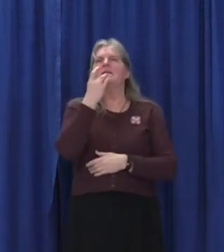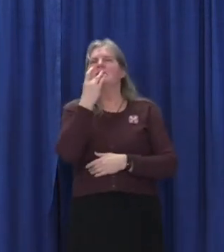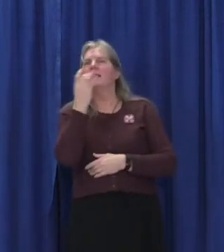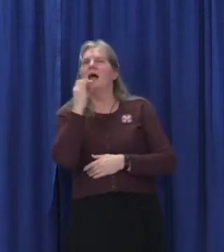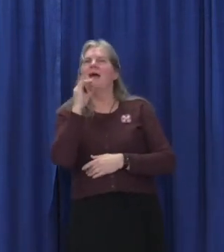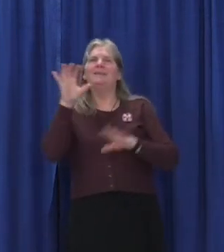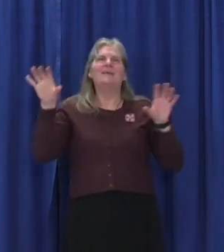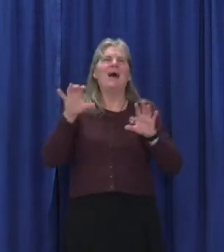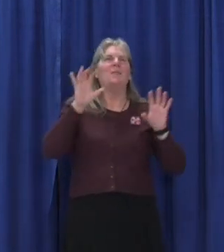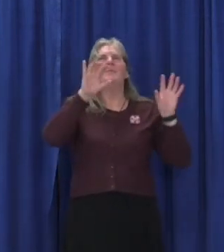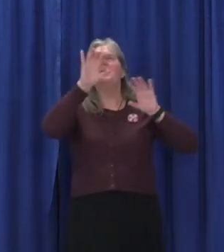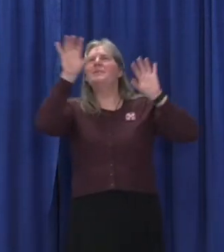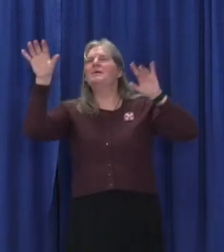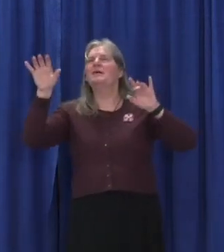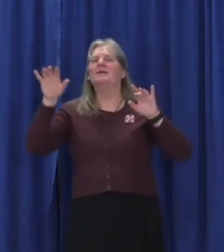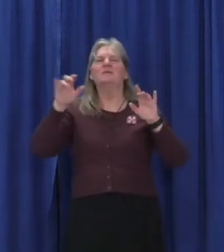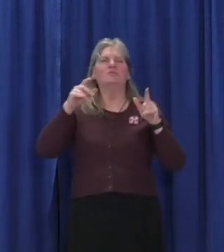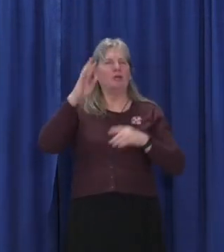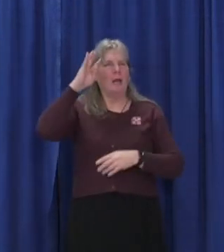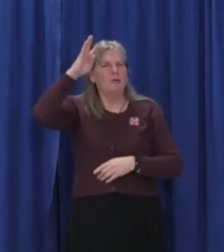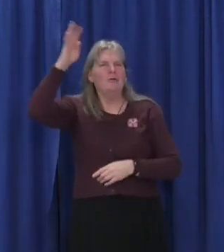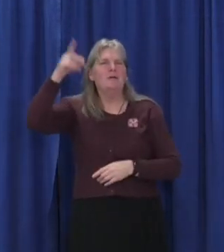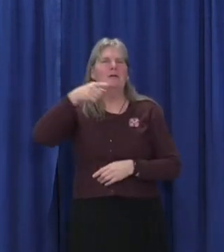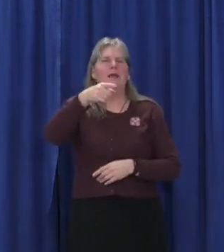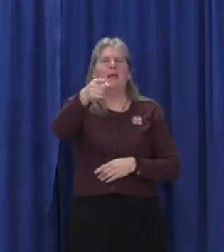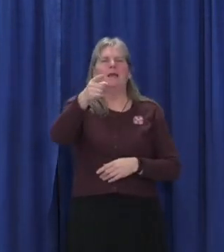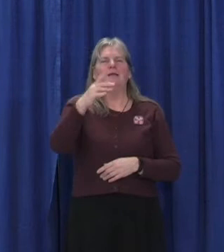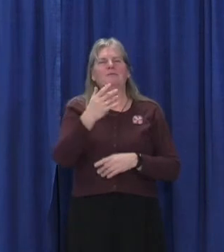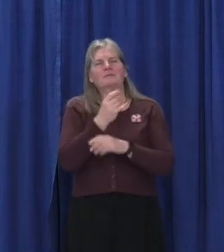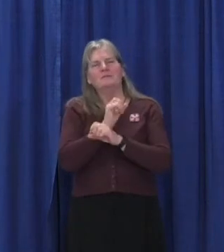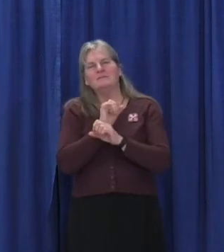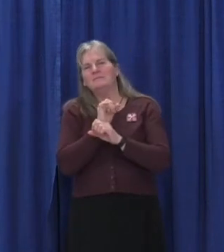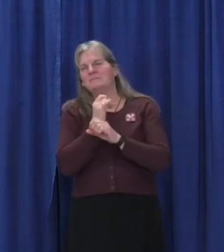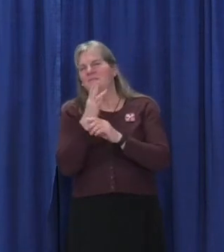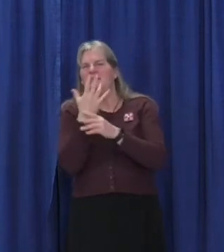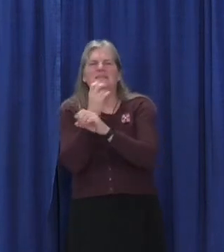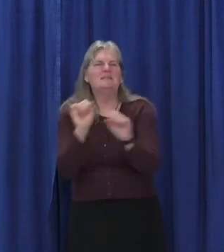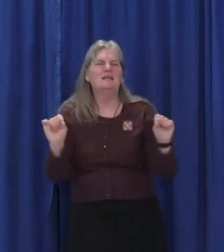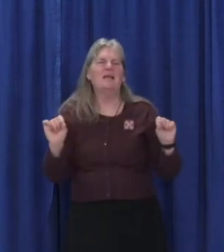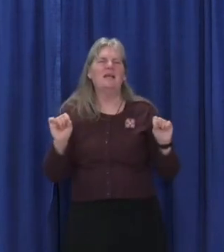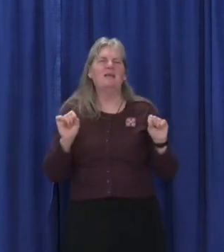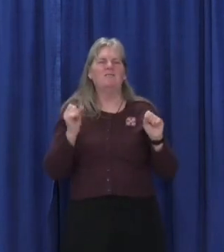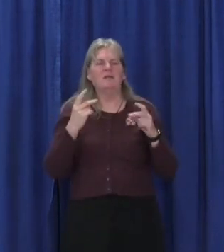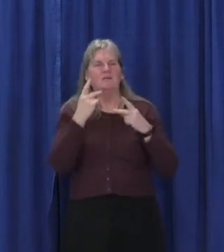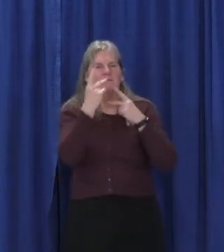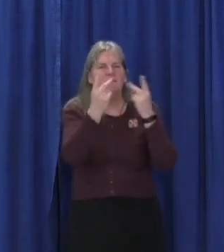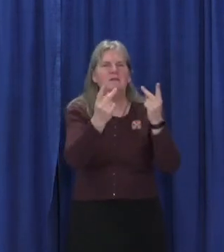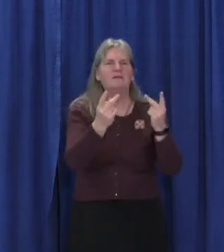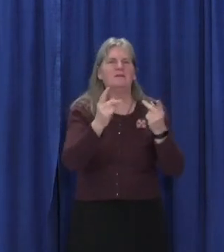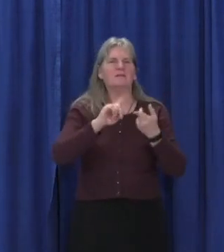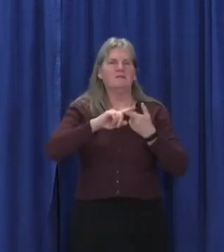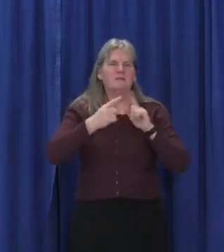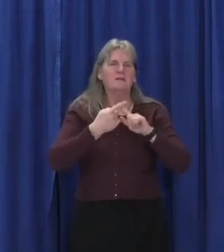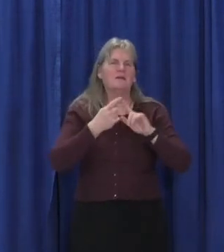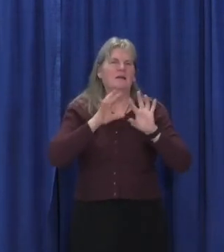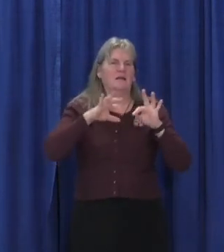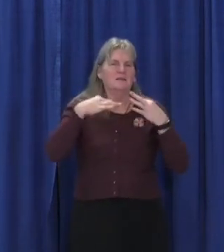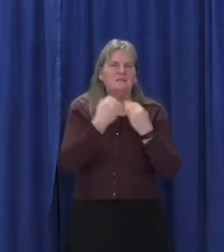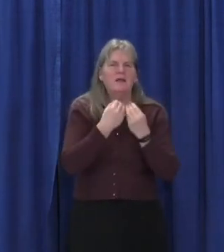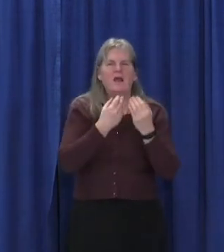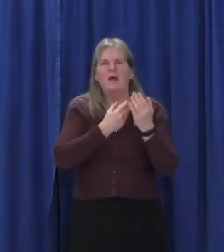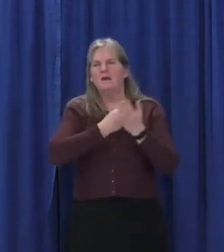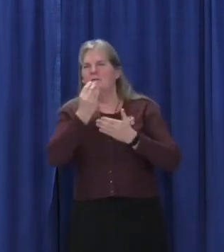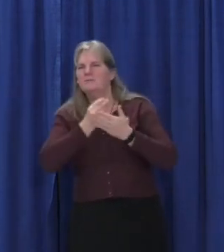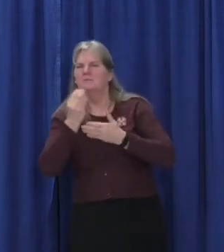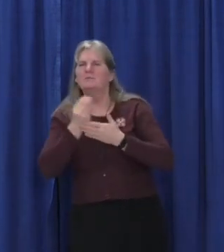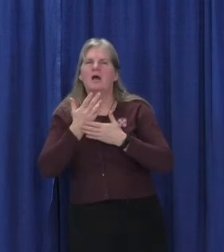sense and creativity to practice safely as you visit family, friends, and do your